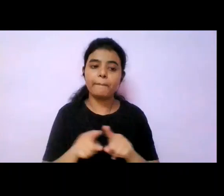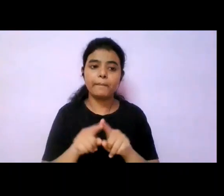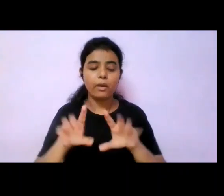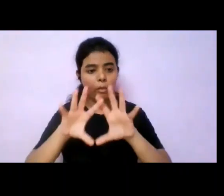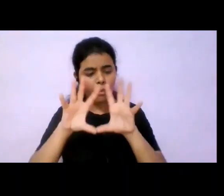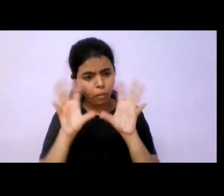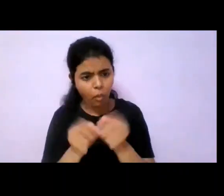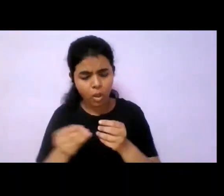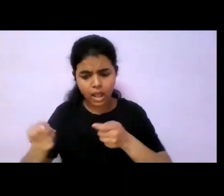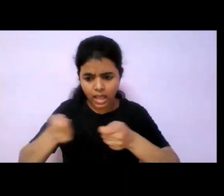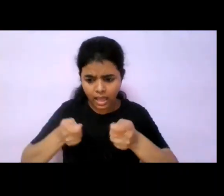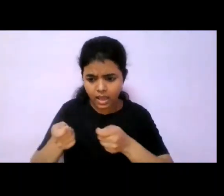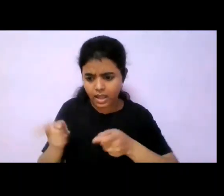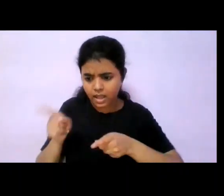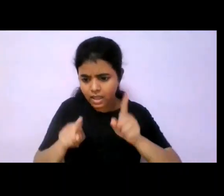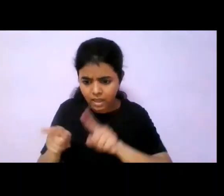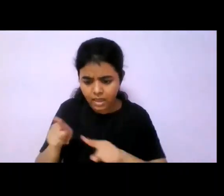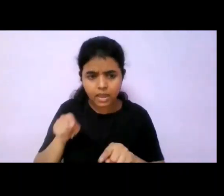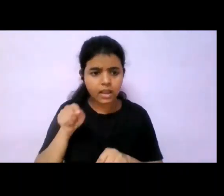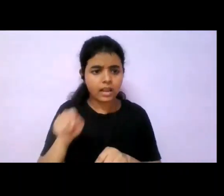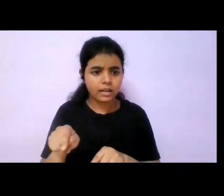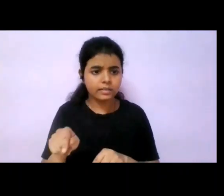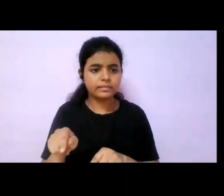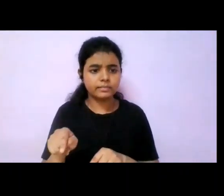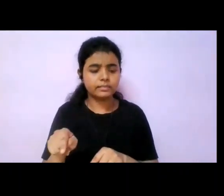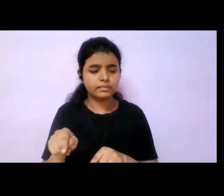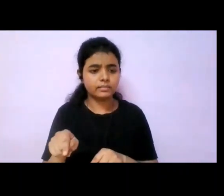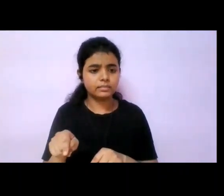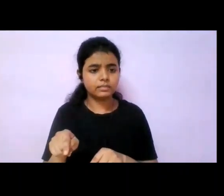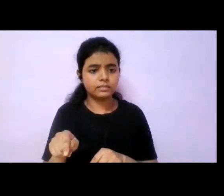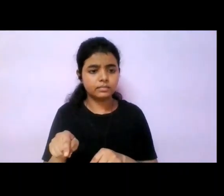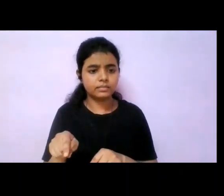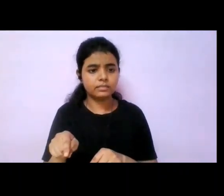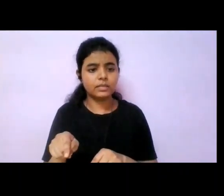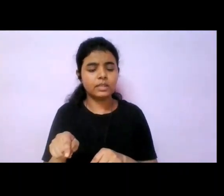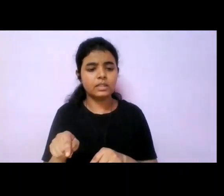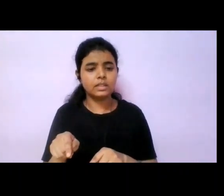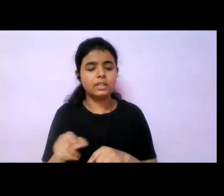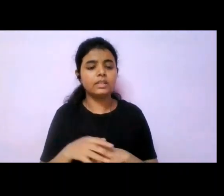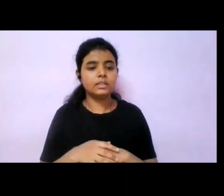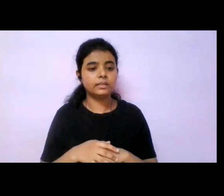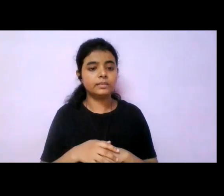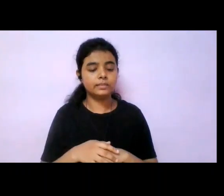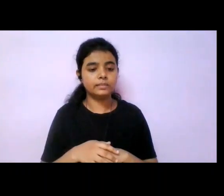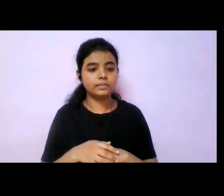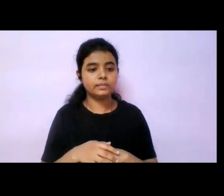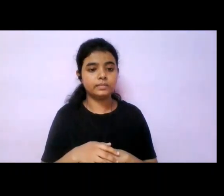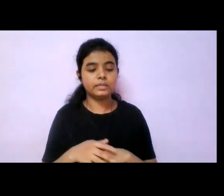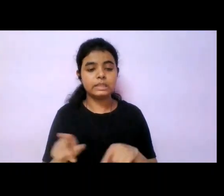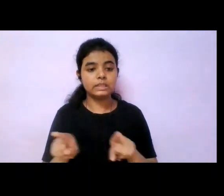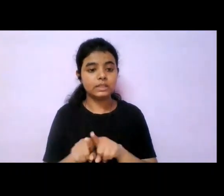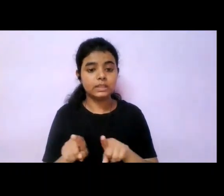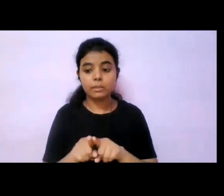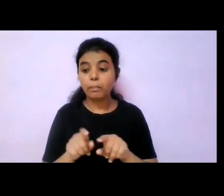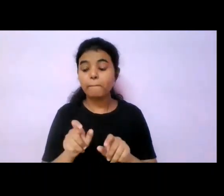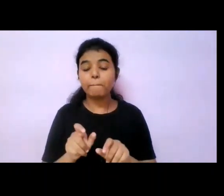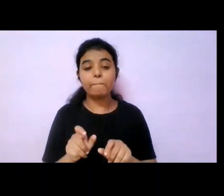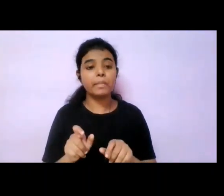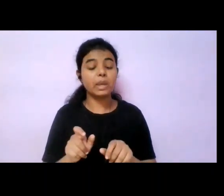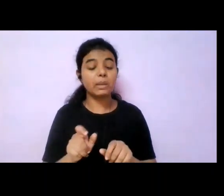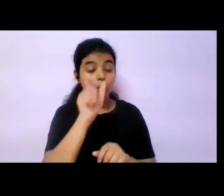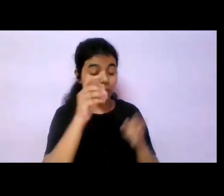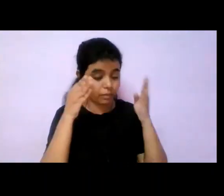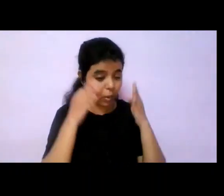up not for them. It's designed for an idealized pupil that